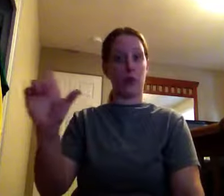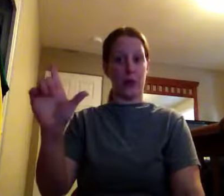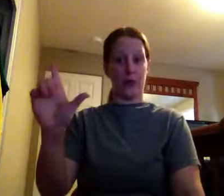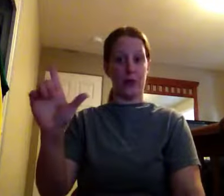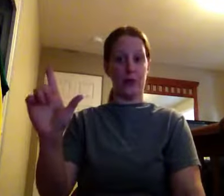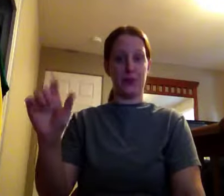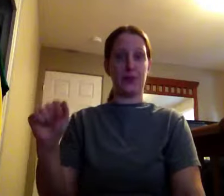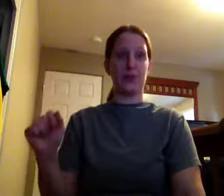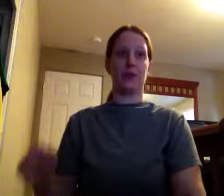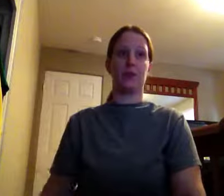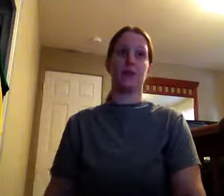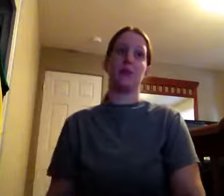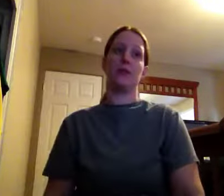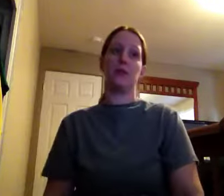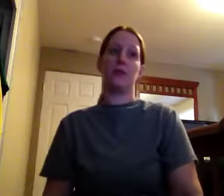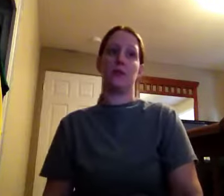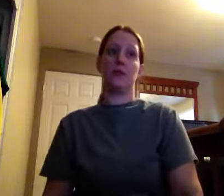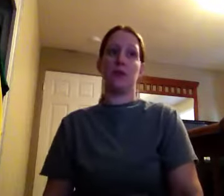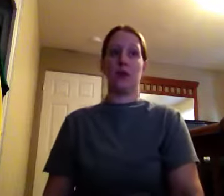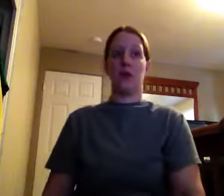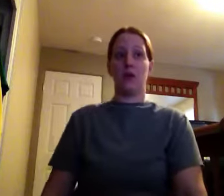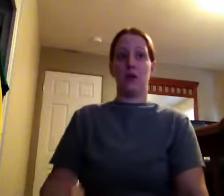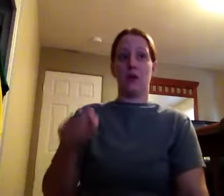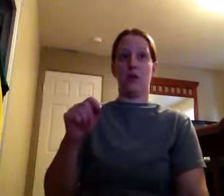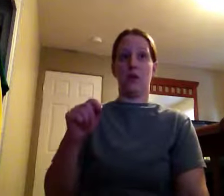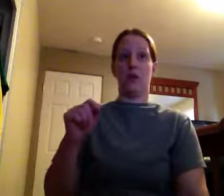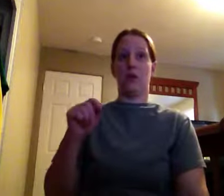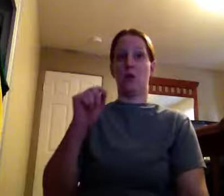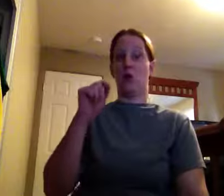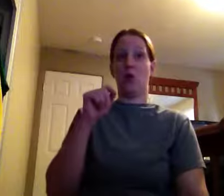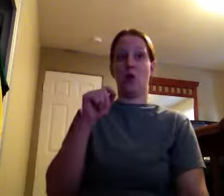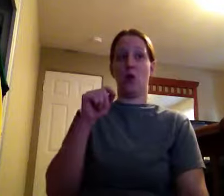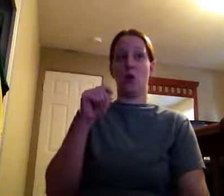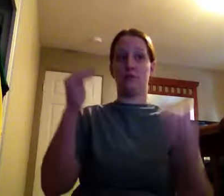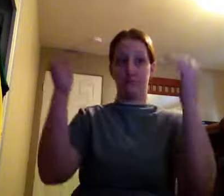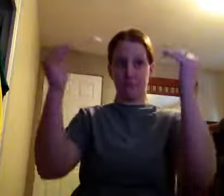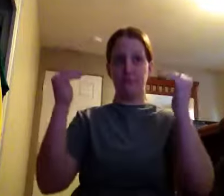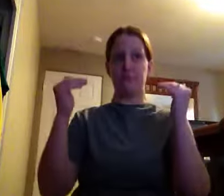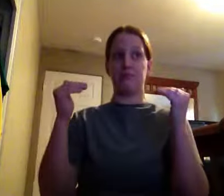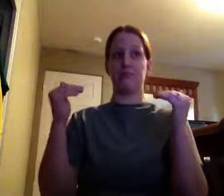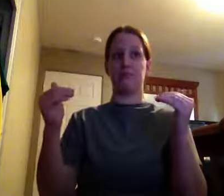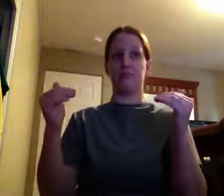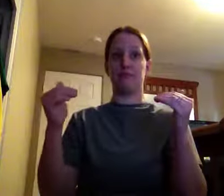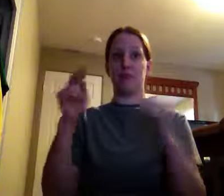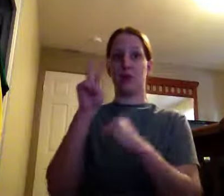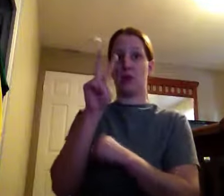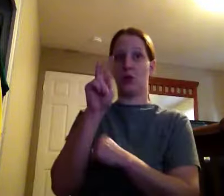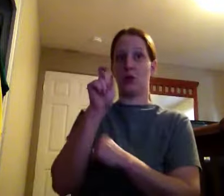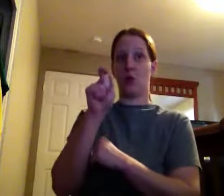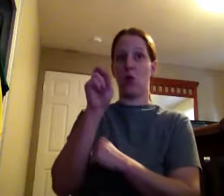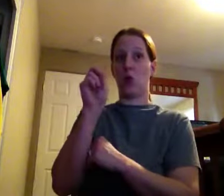And then I get 2.021 or 2.02 here, moles of carbon.